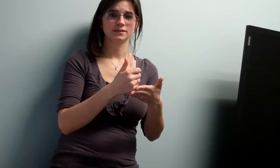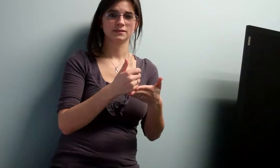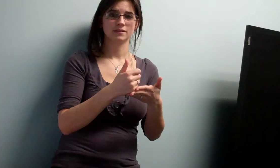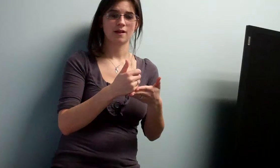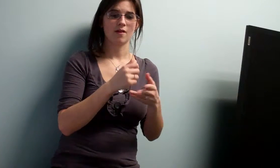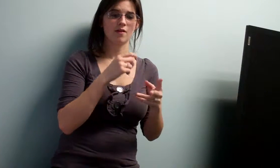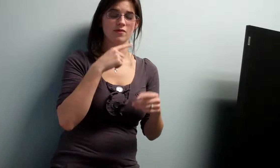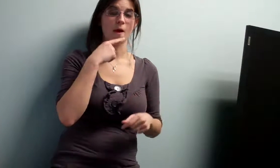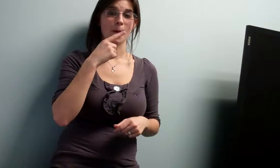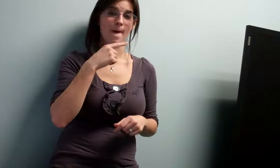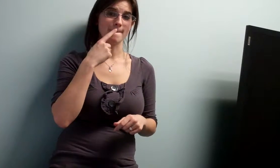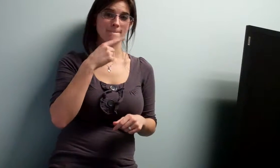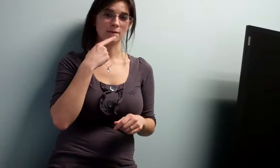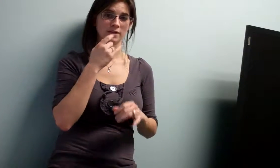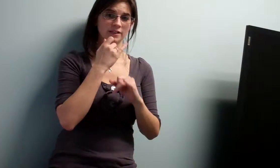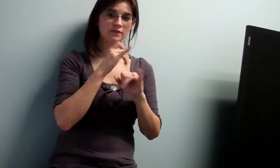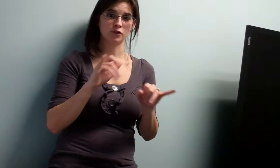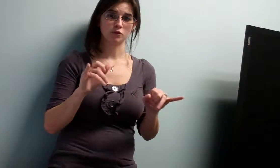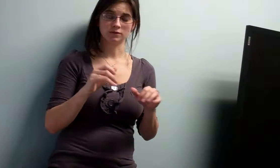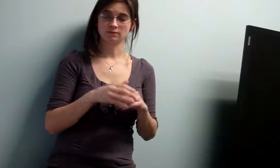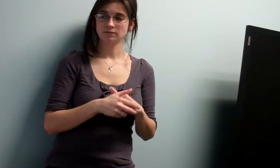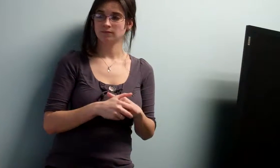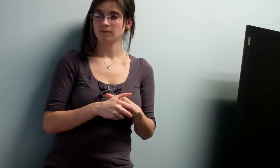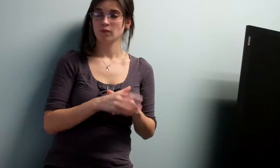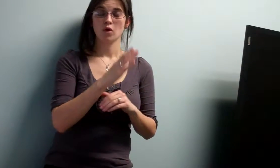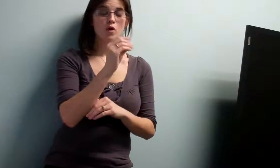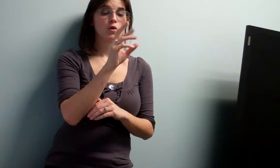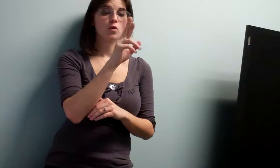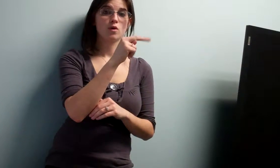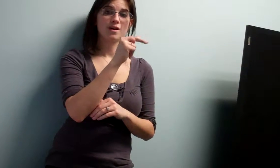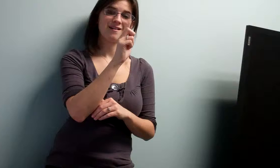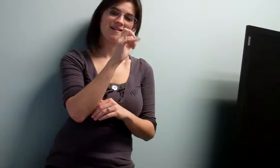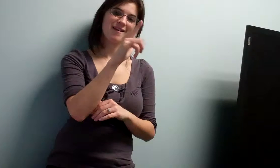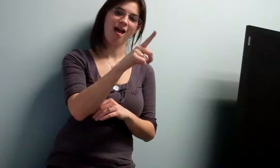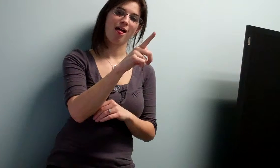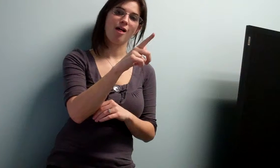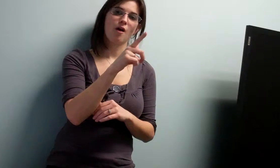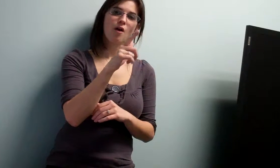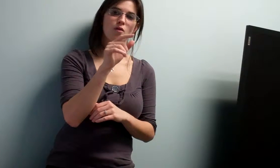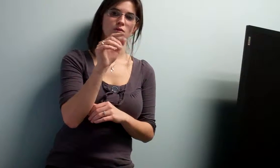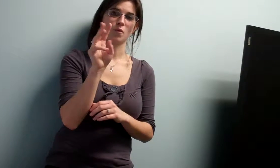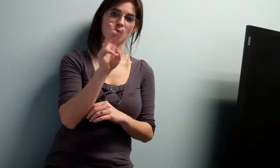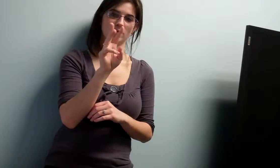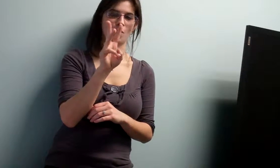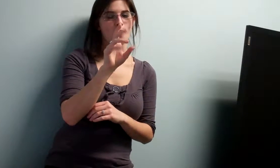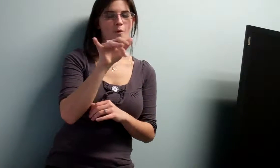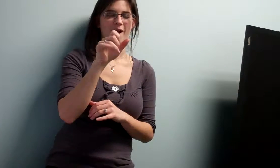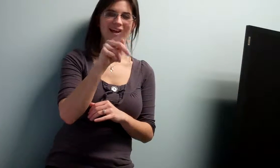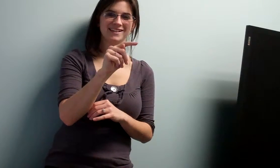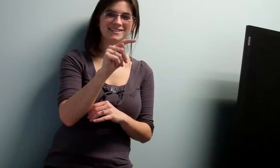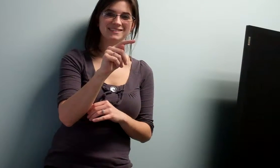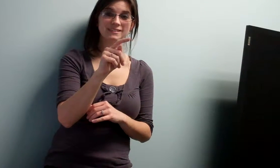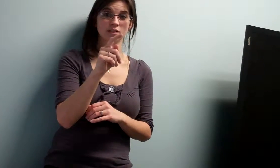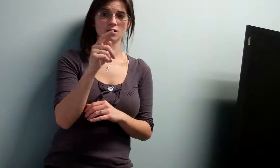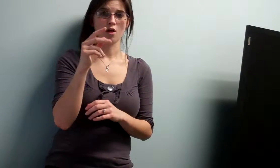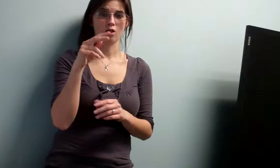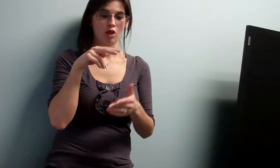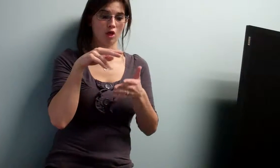Cornel West would say, well, Cornel West learned all of his lessons at the foot of Du Bois.